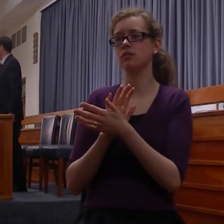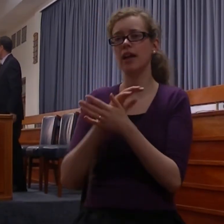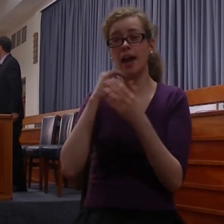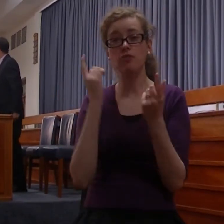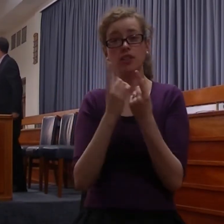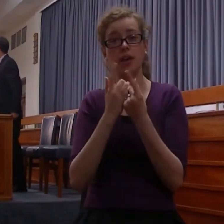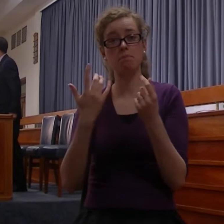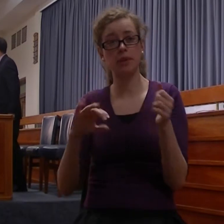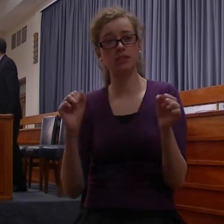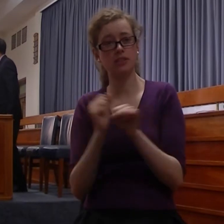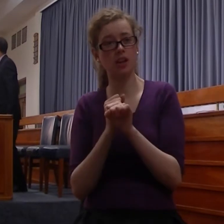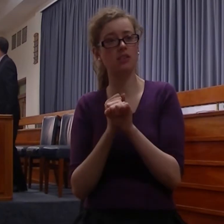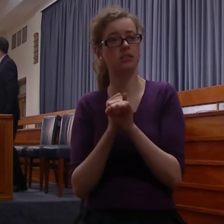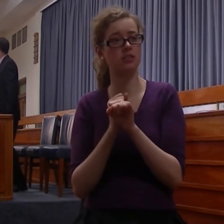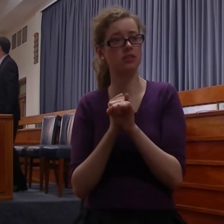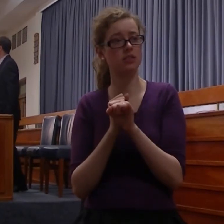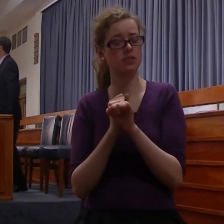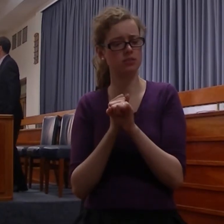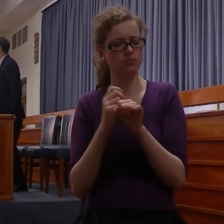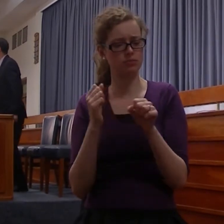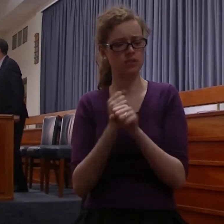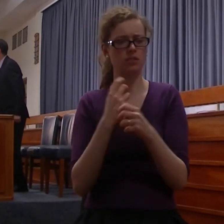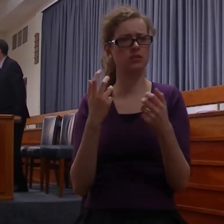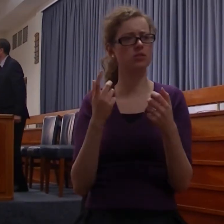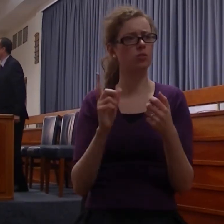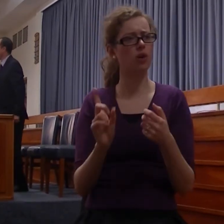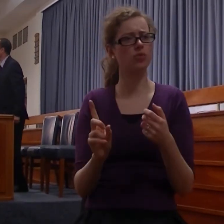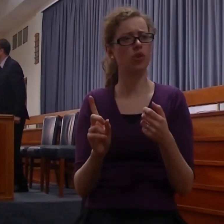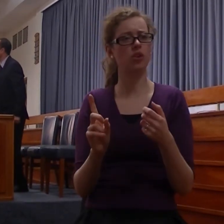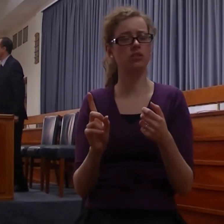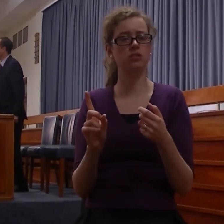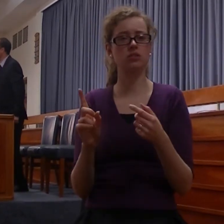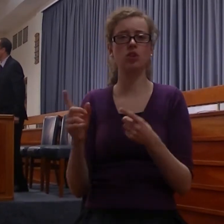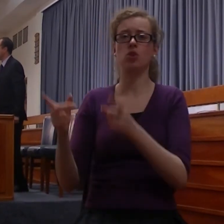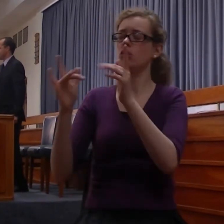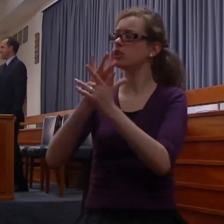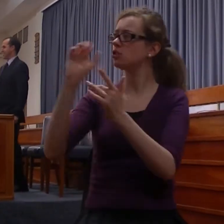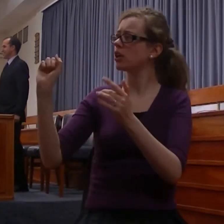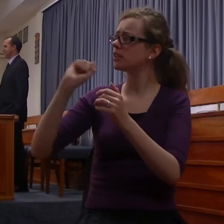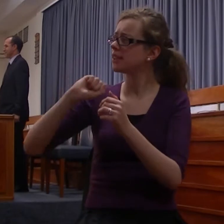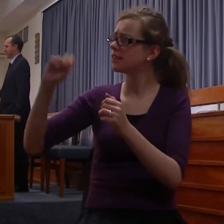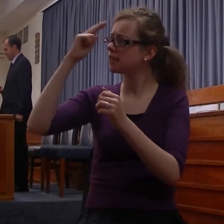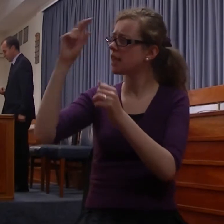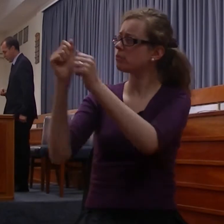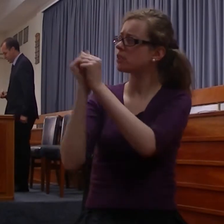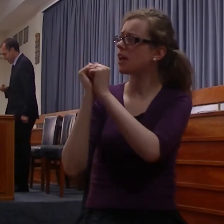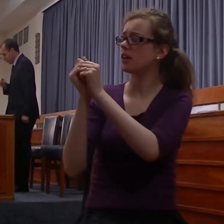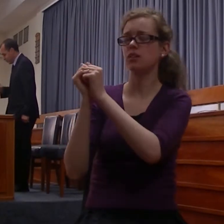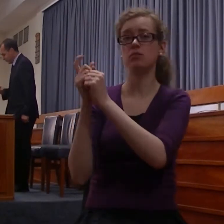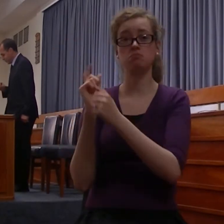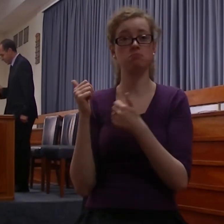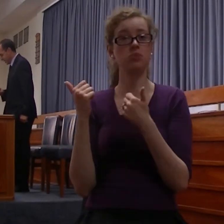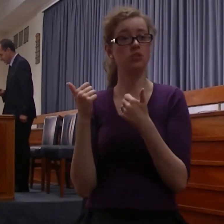in order to please the Lord. Because all what they did, the text tells us, all what they did